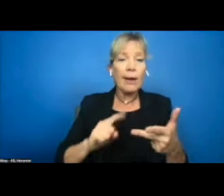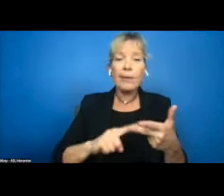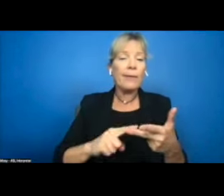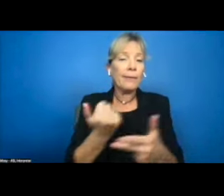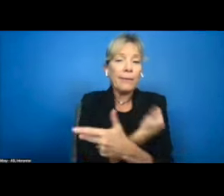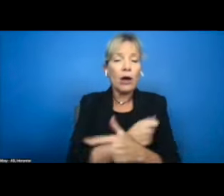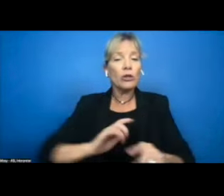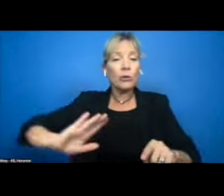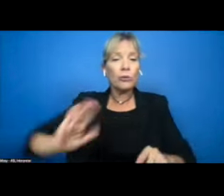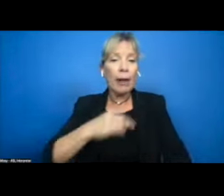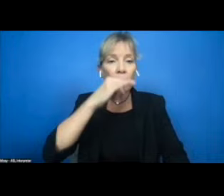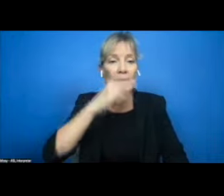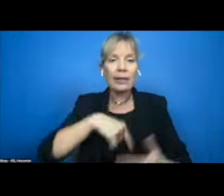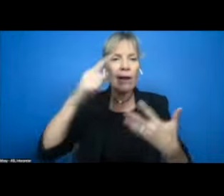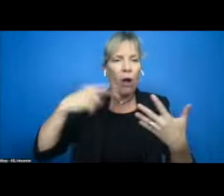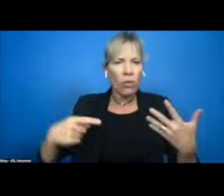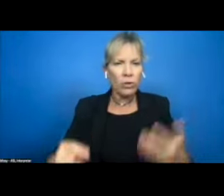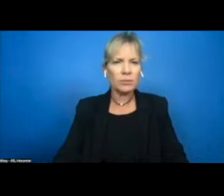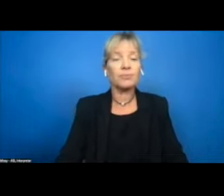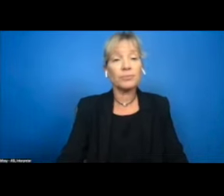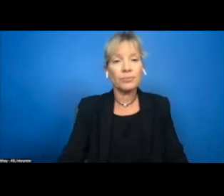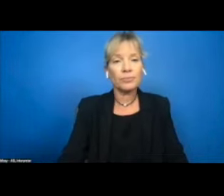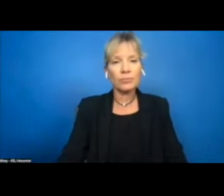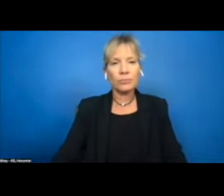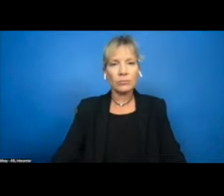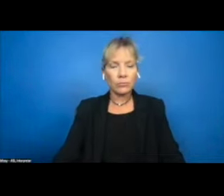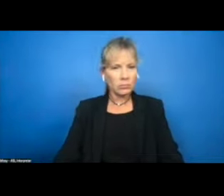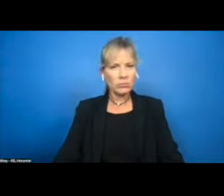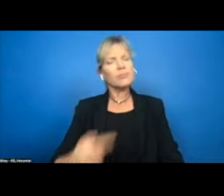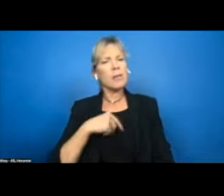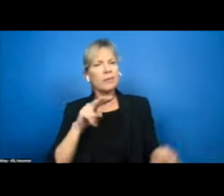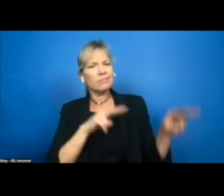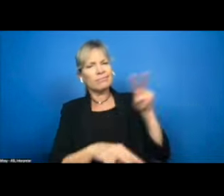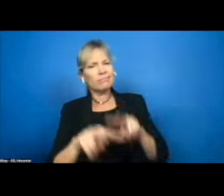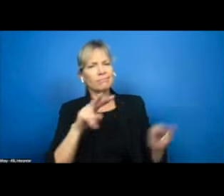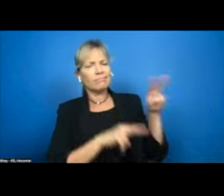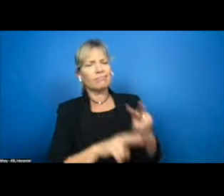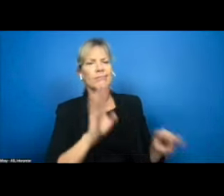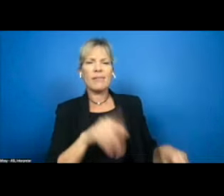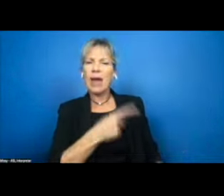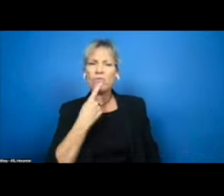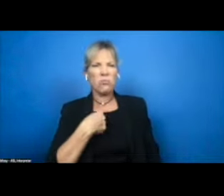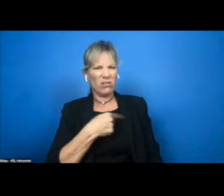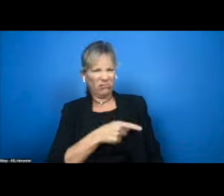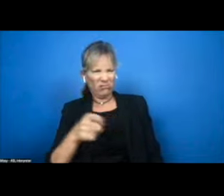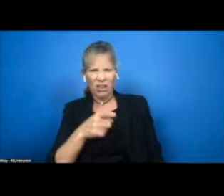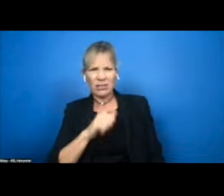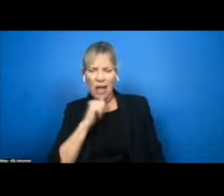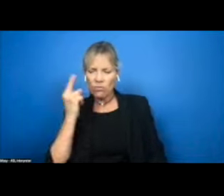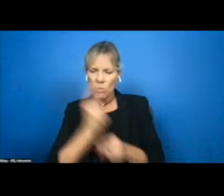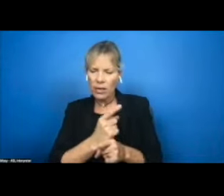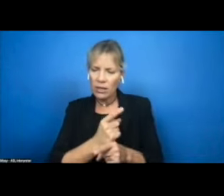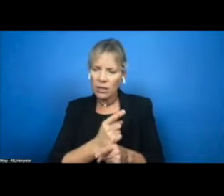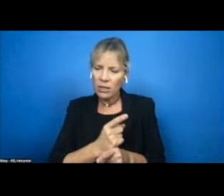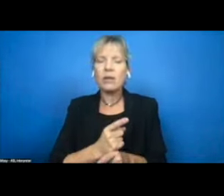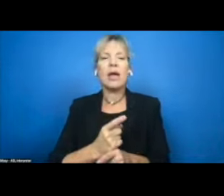spanked your kids, and much more. My observations told me that this was not right, and it reminded me a